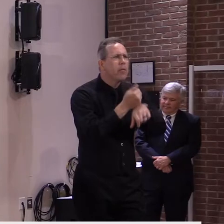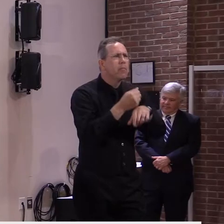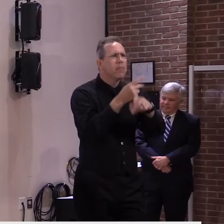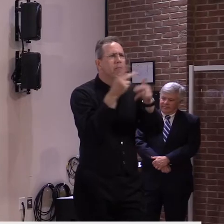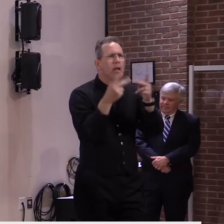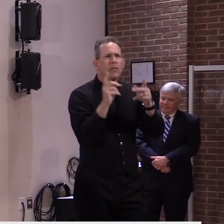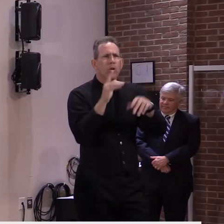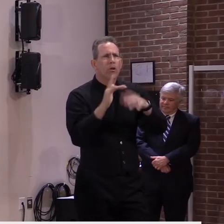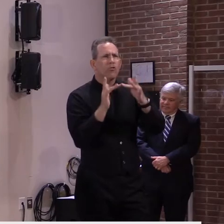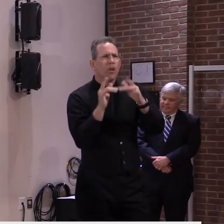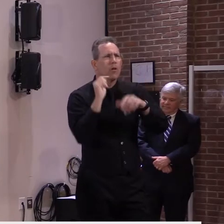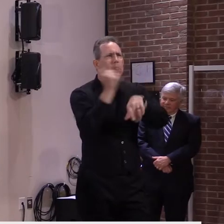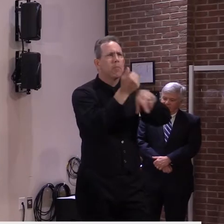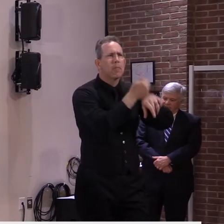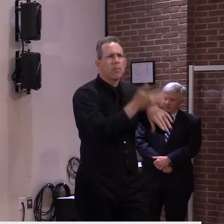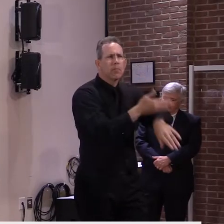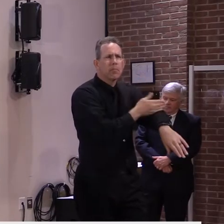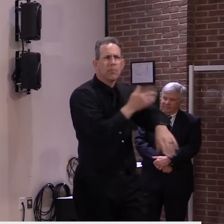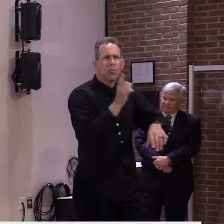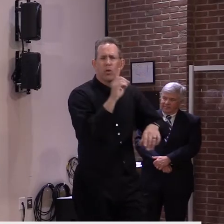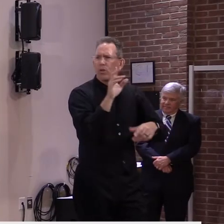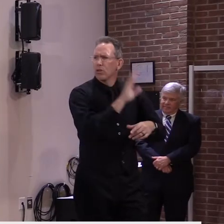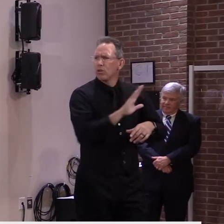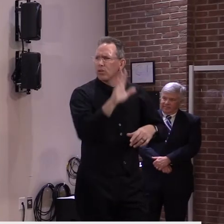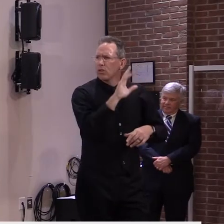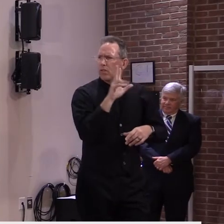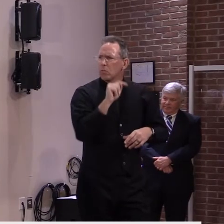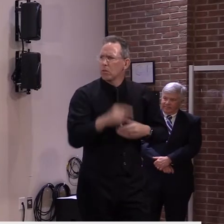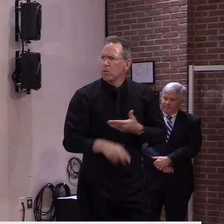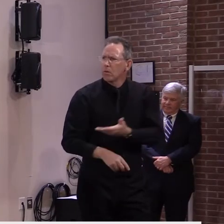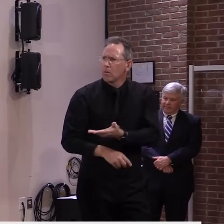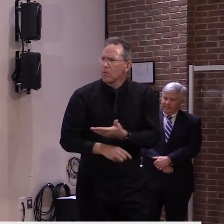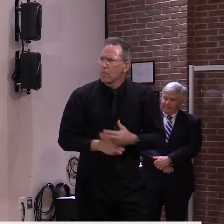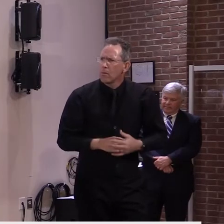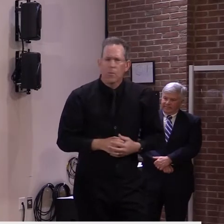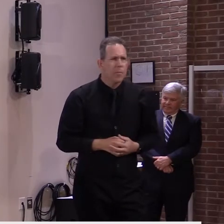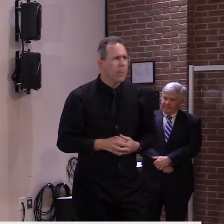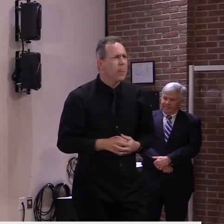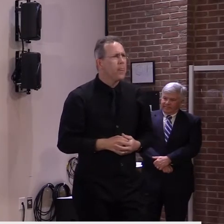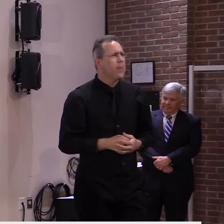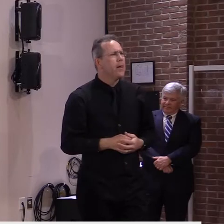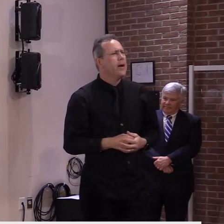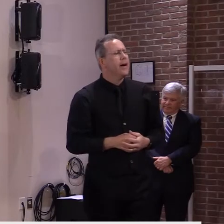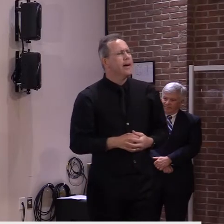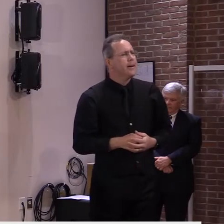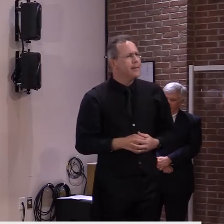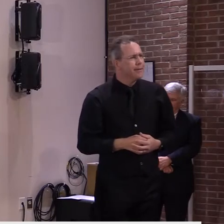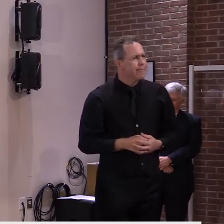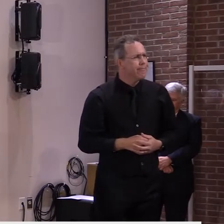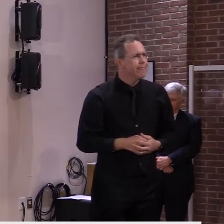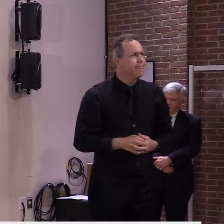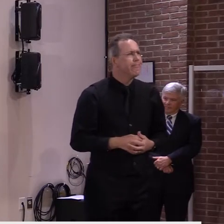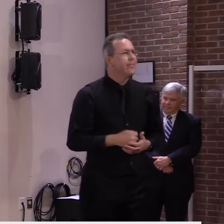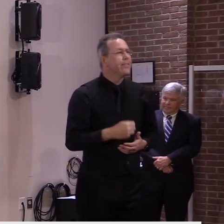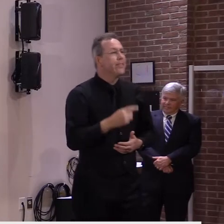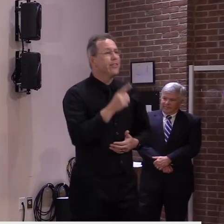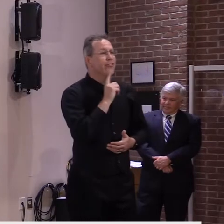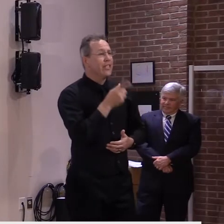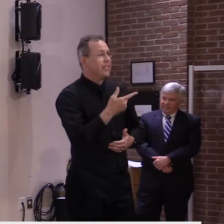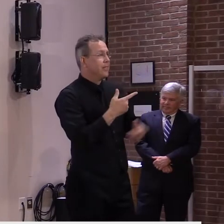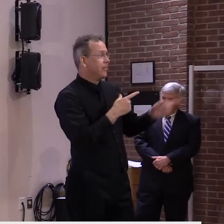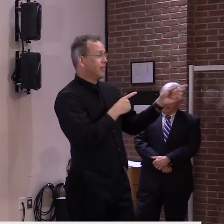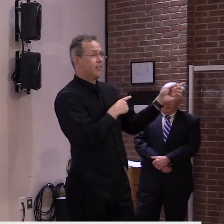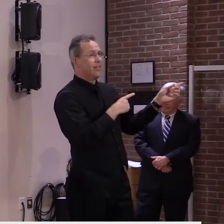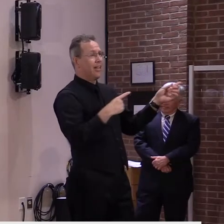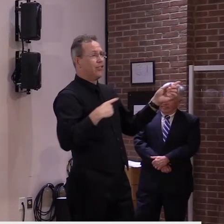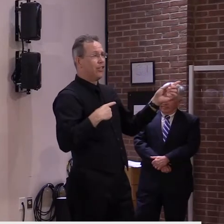that's part of the struggle. I think we're all experiencing the legislature, the House and the Senate have separate